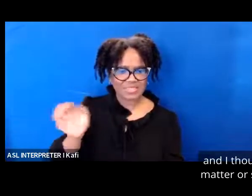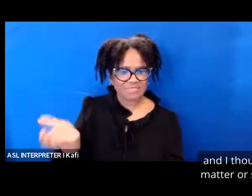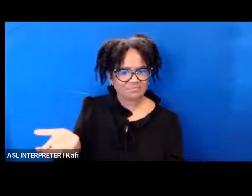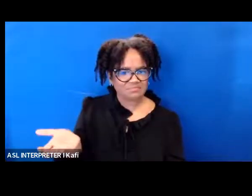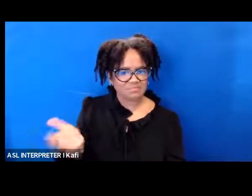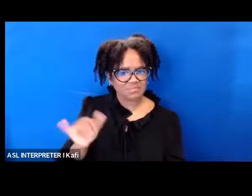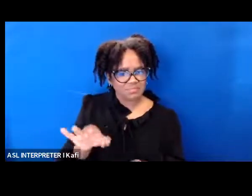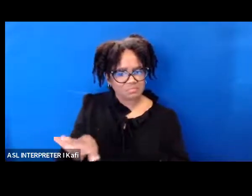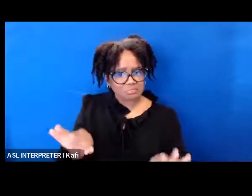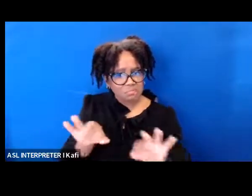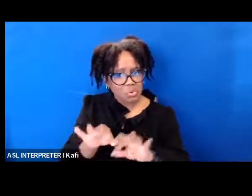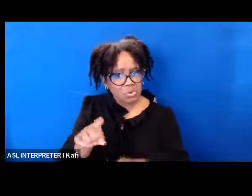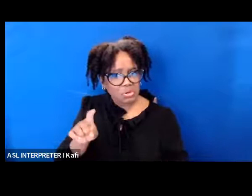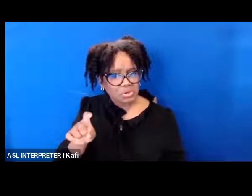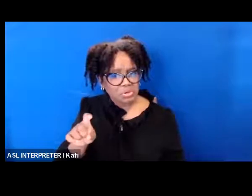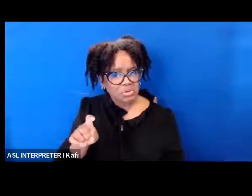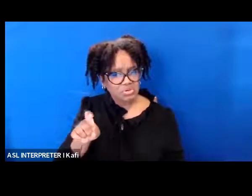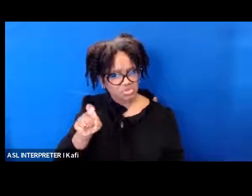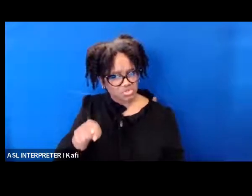shouldn't matter